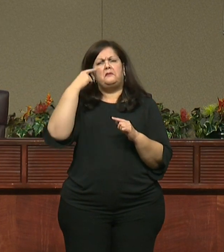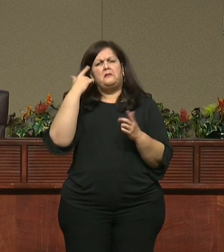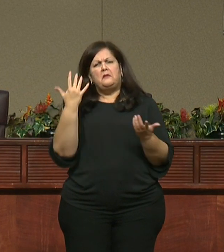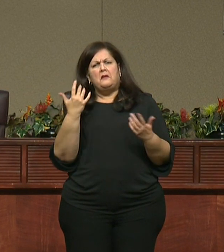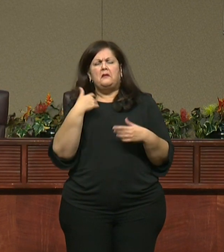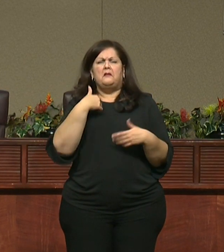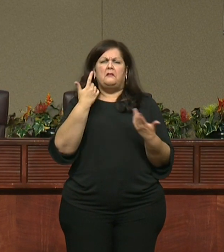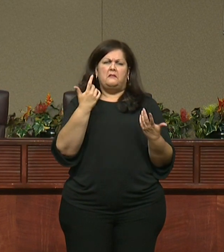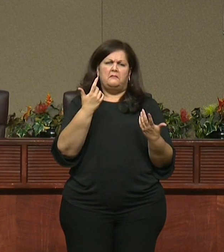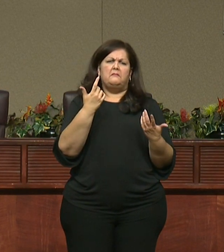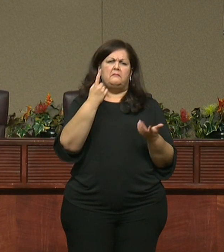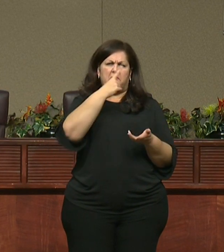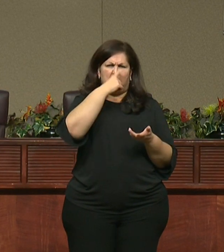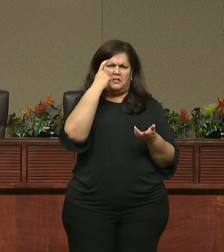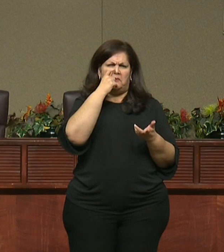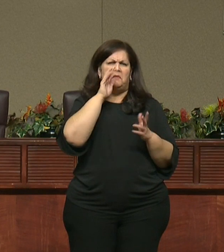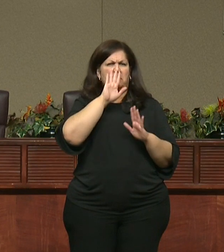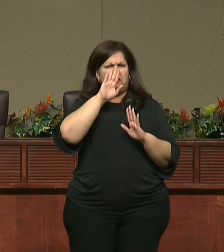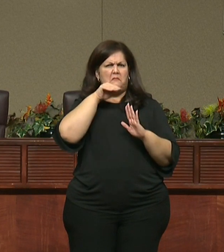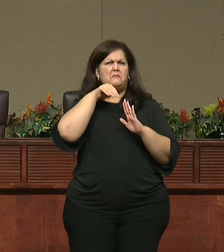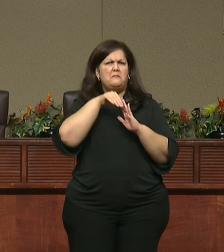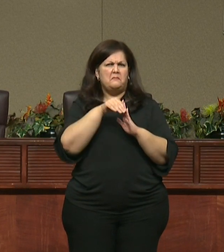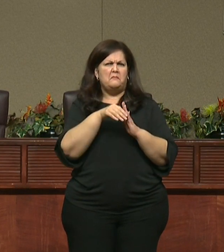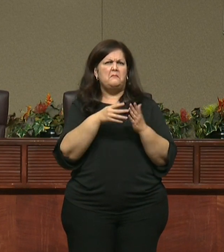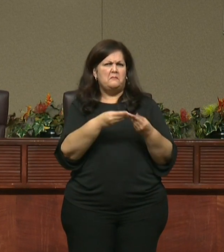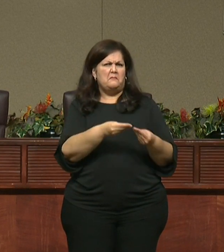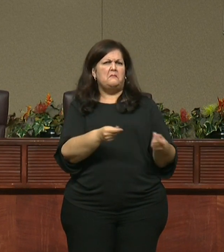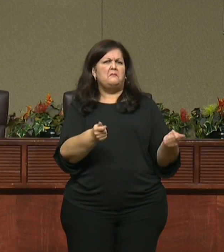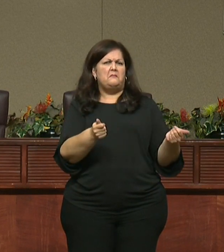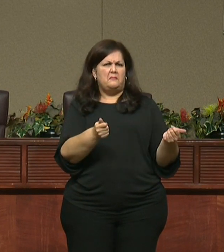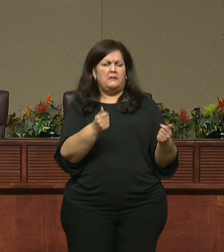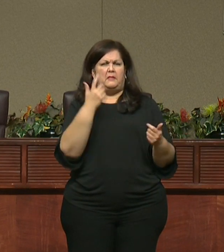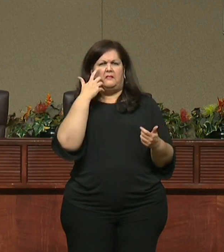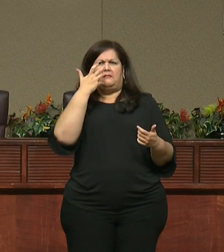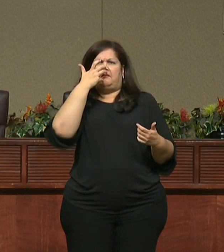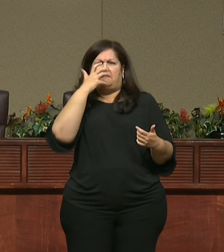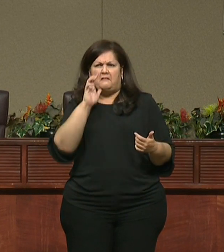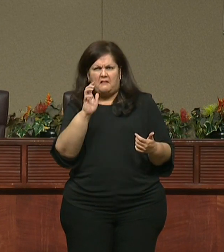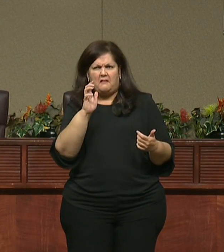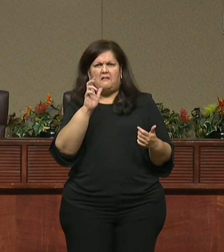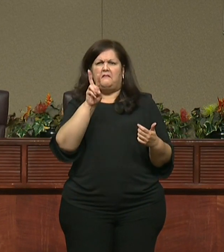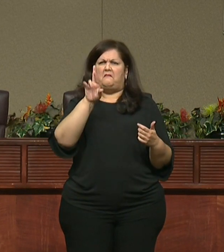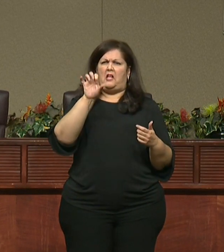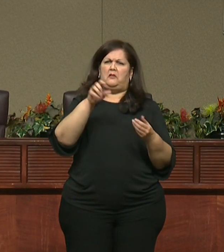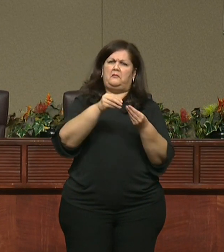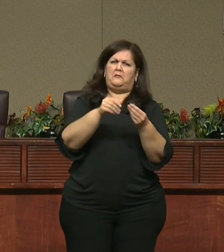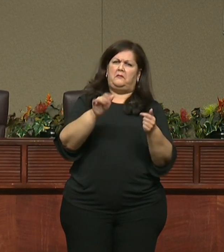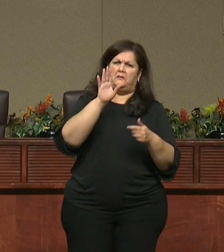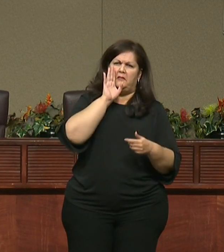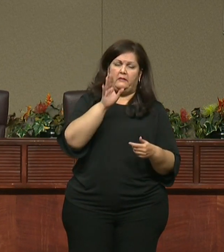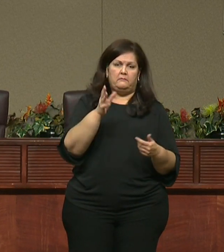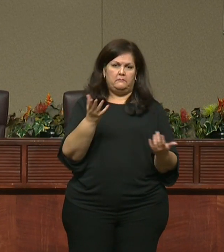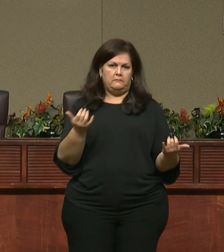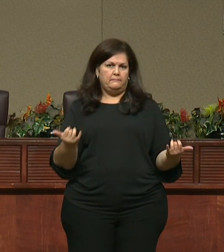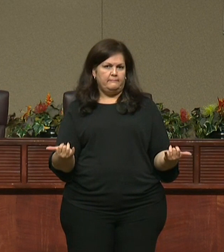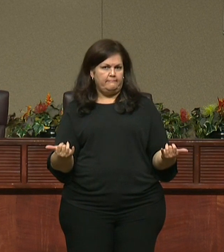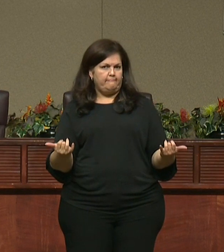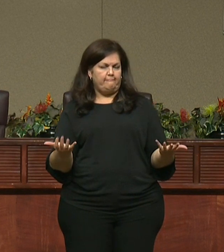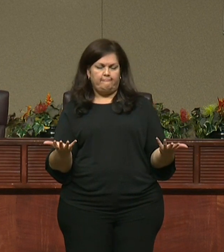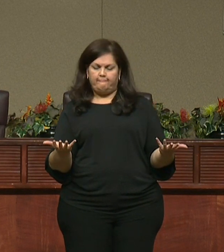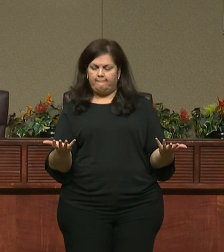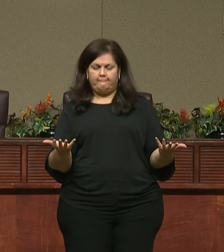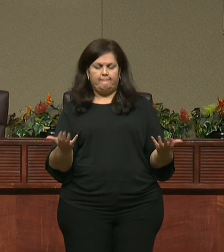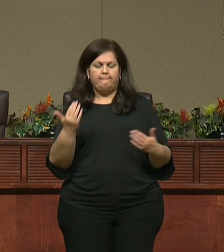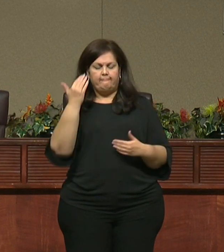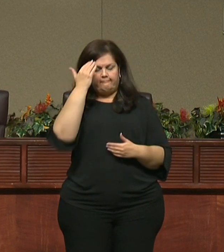summer months would bring us a different experience. It would be hot, the virus wouldn't be here, but now we know that it has lived with